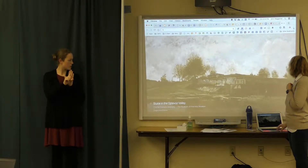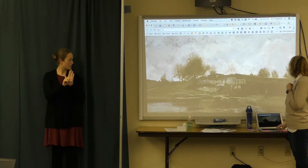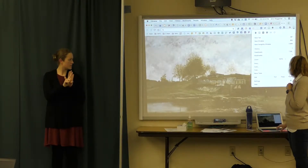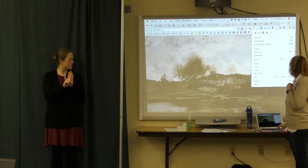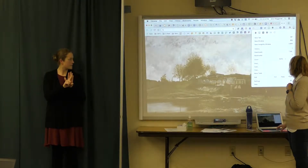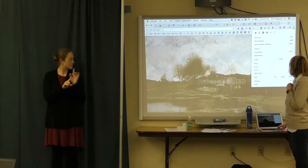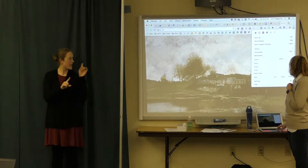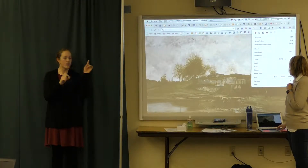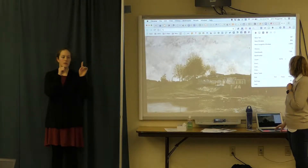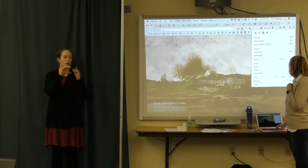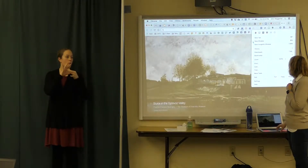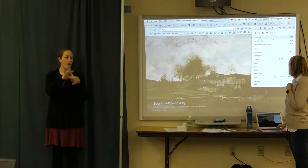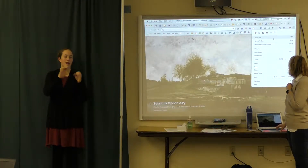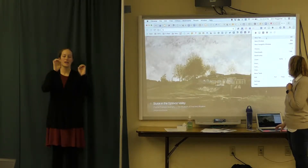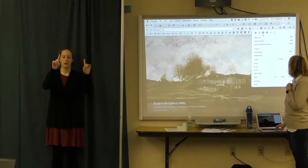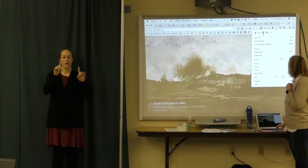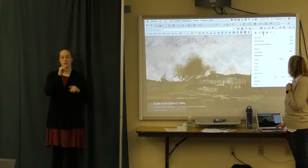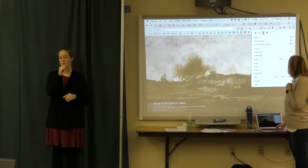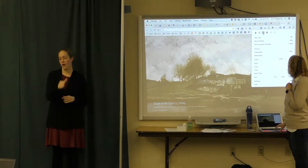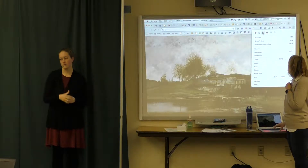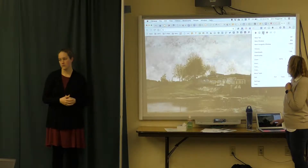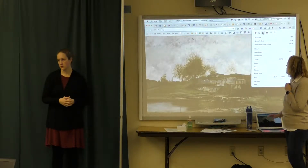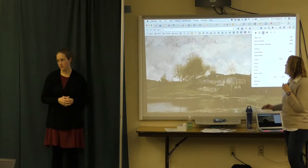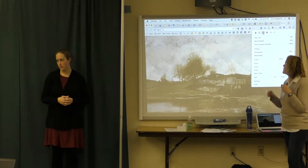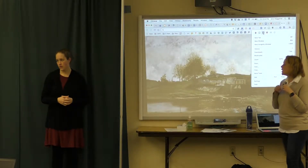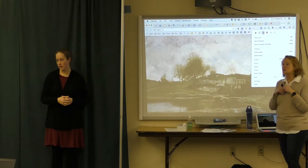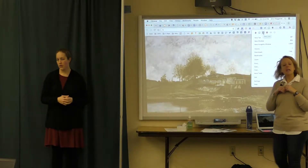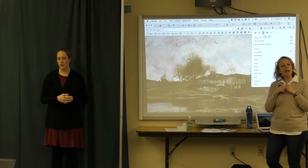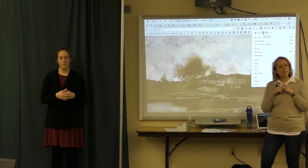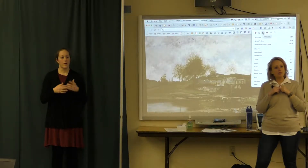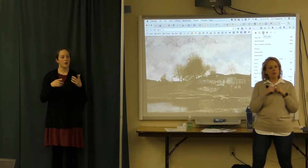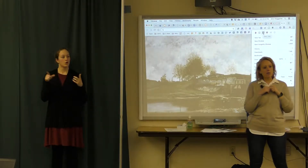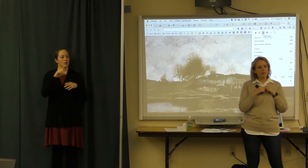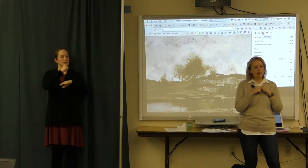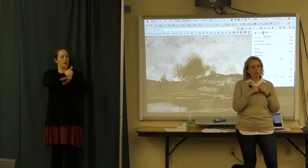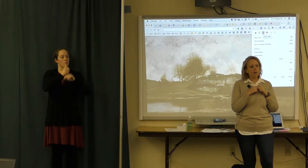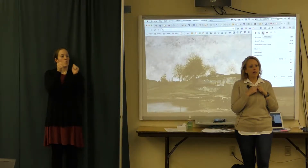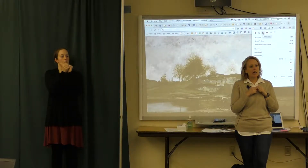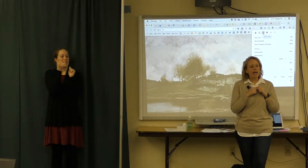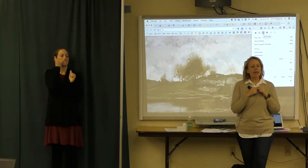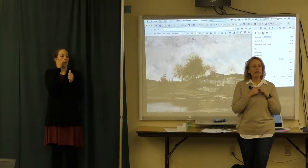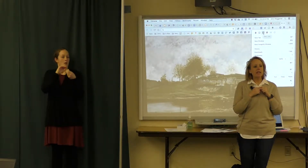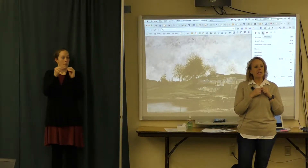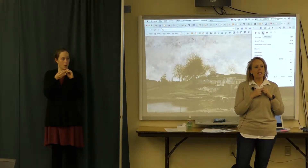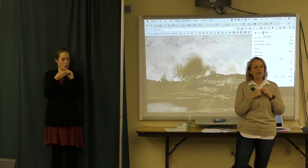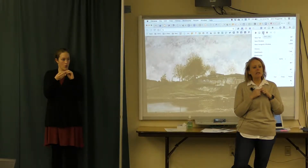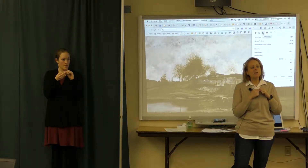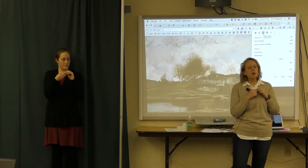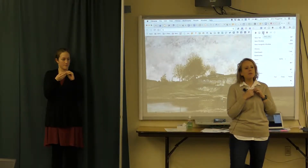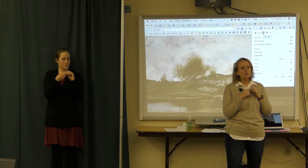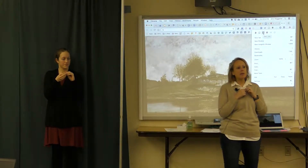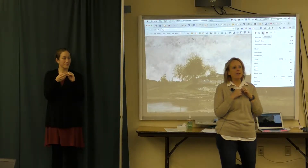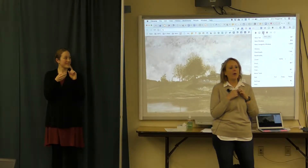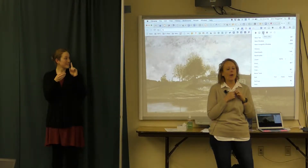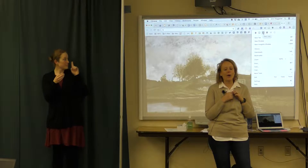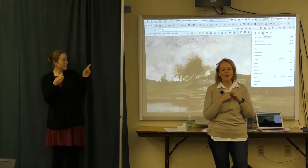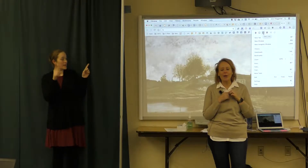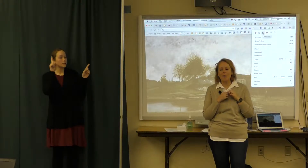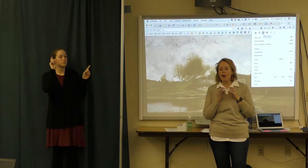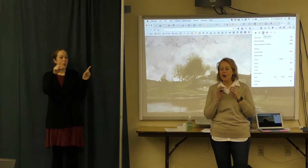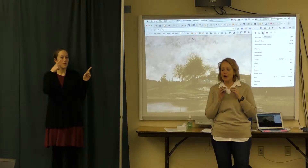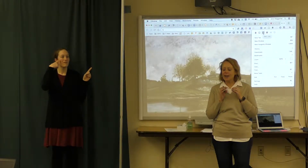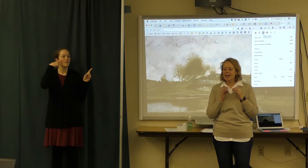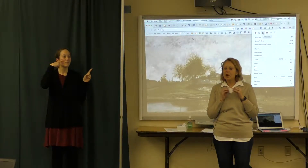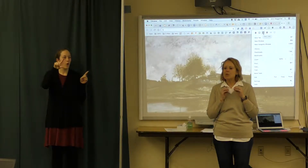like not educational at all. But basically, you set it up with your cell phone number, and then it's supposed to be for